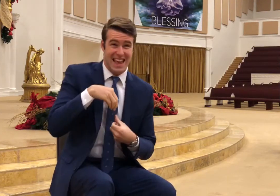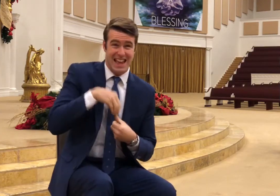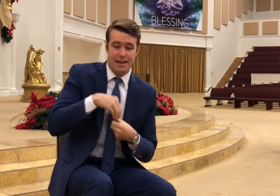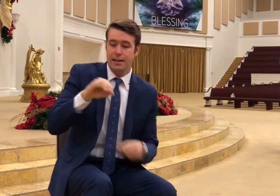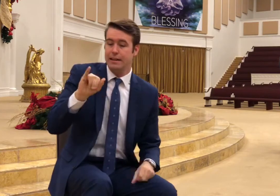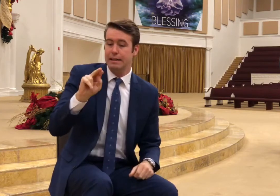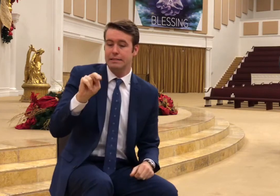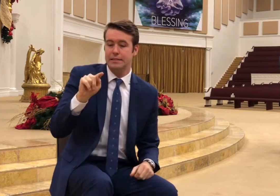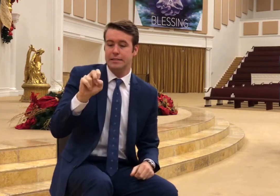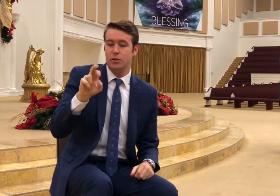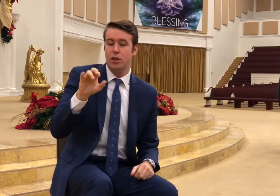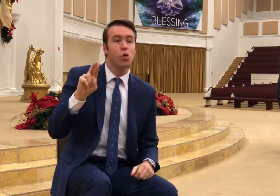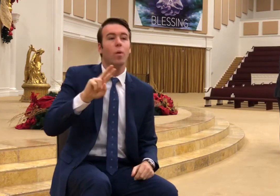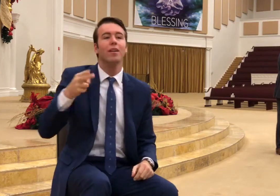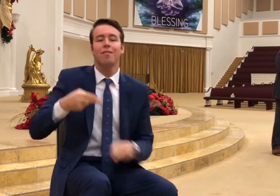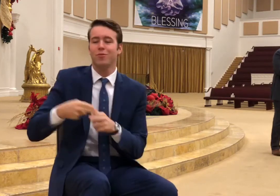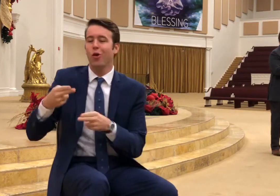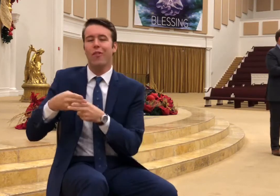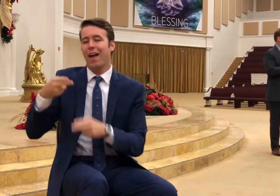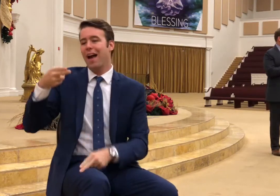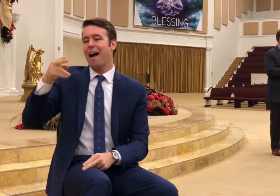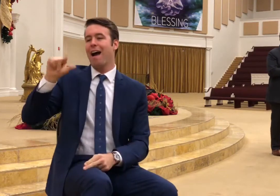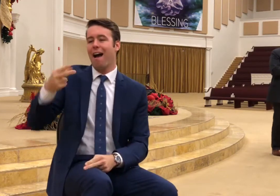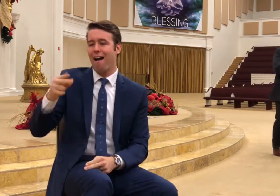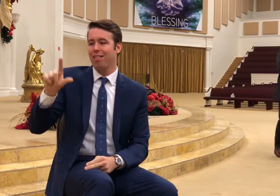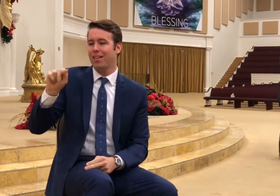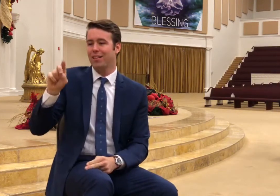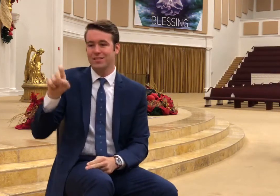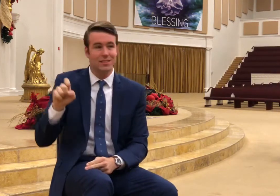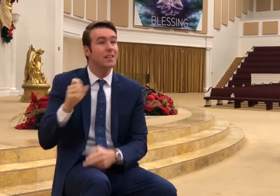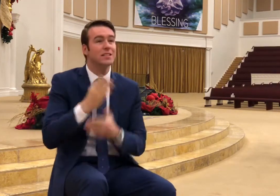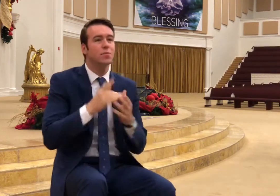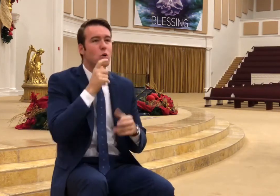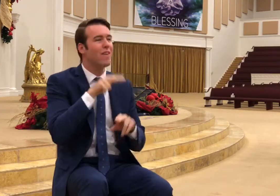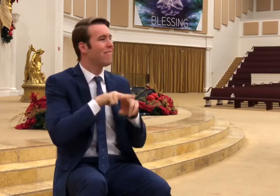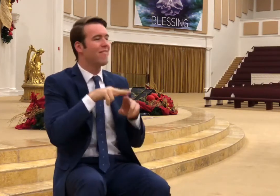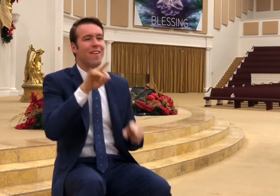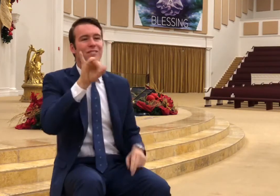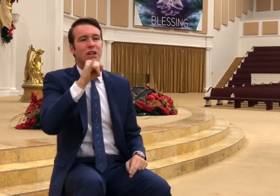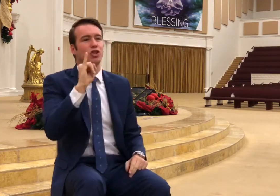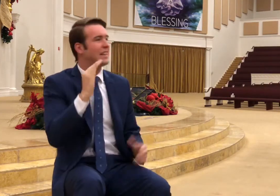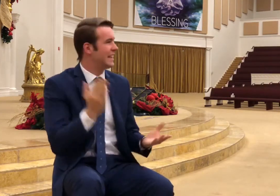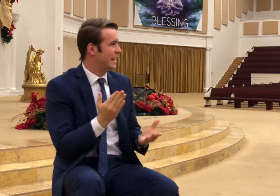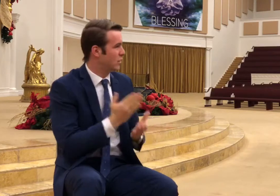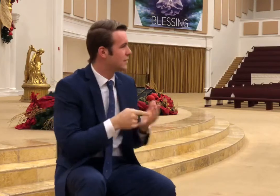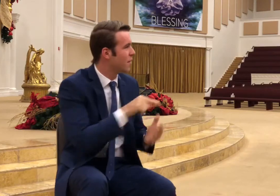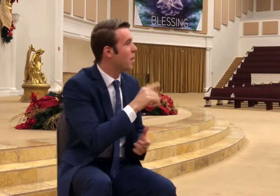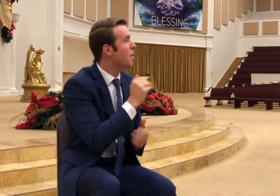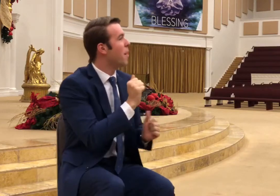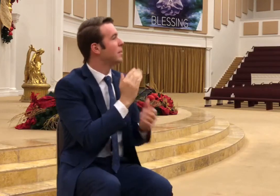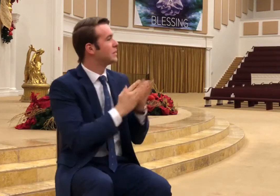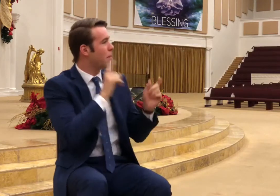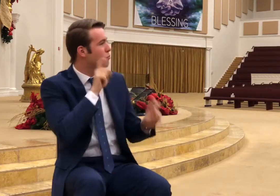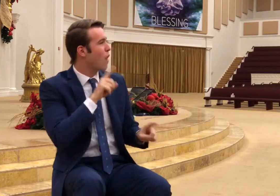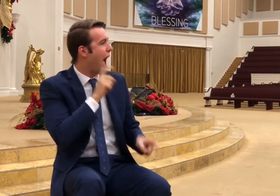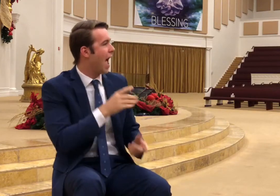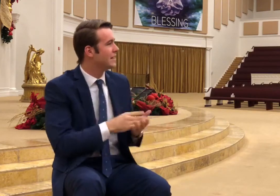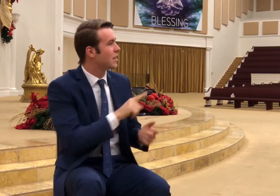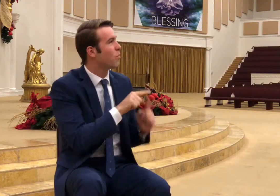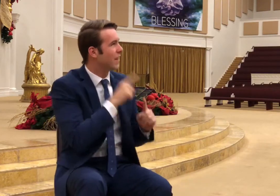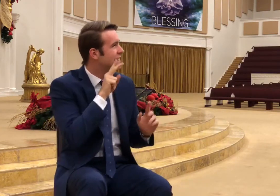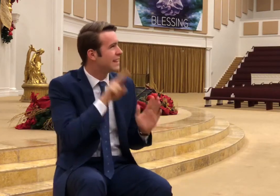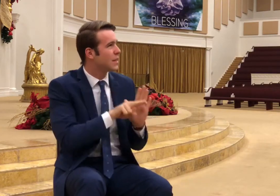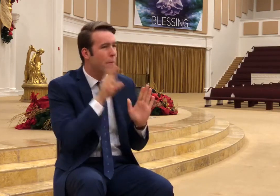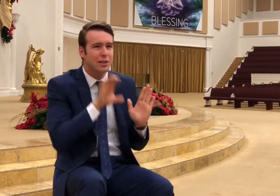call it the highlands of Fiji. We got some Fijians here. They're probably going to start crying when they see these pictures